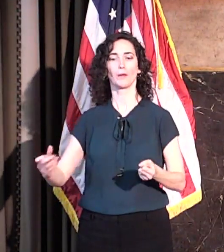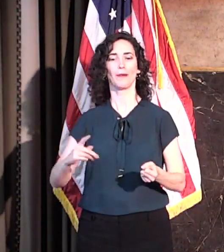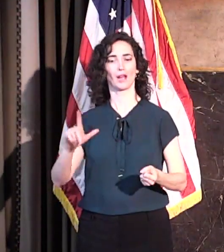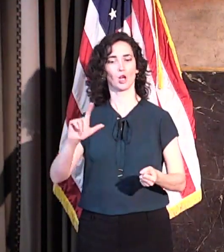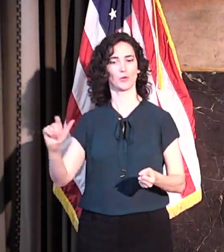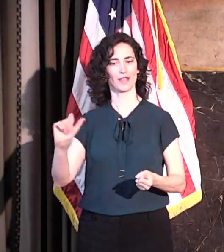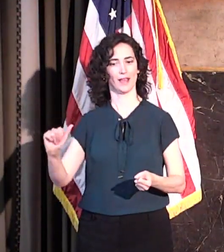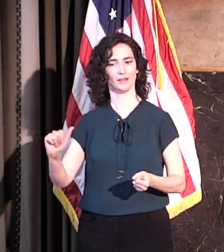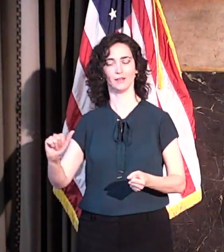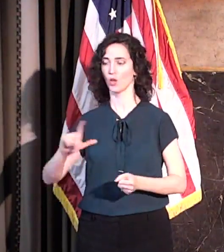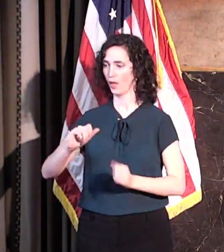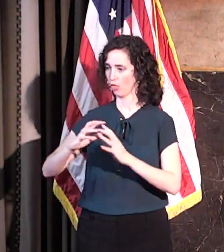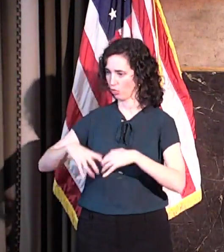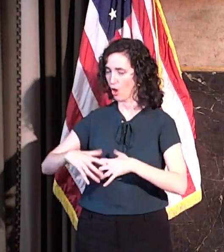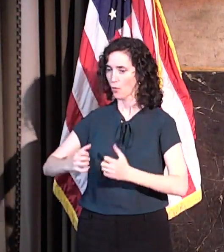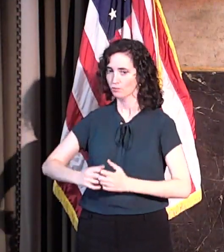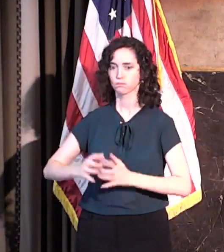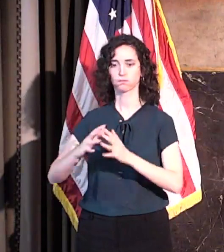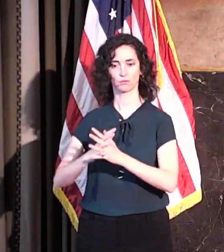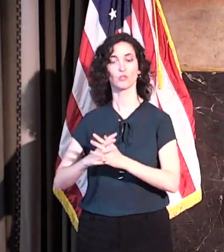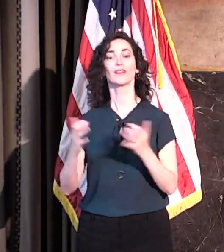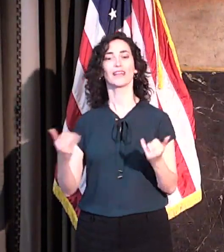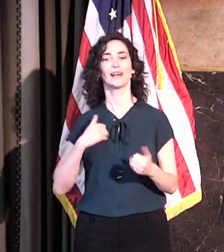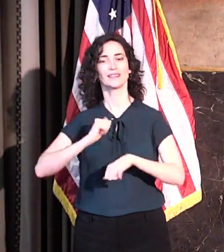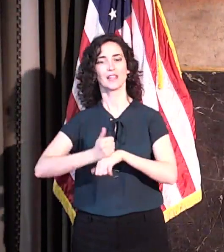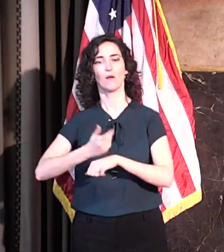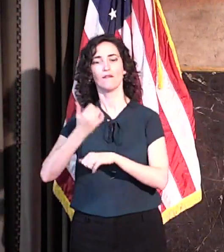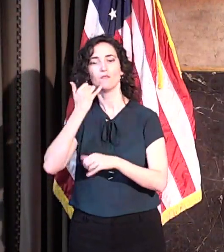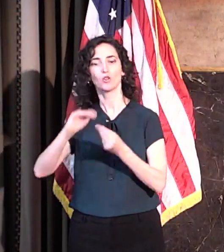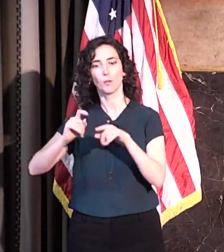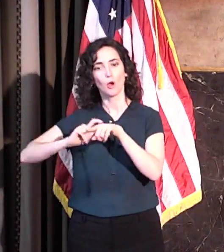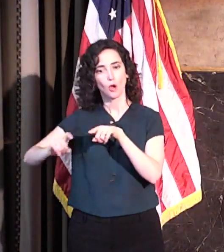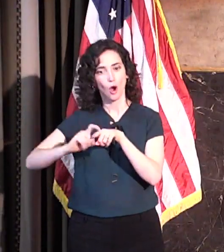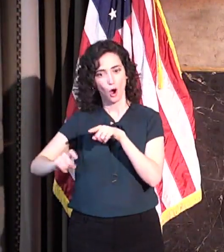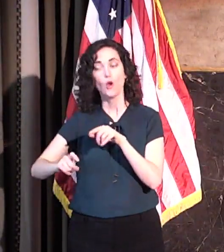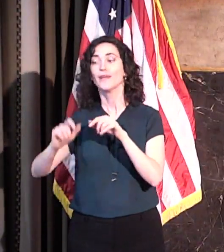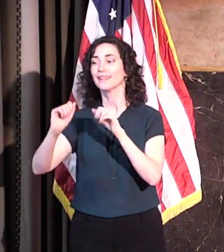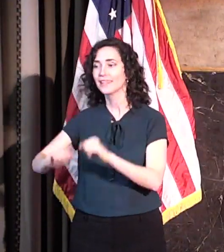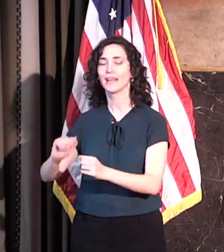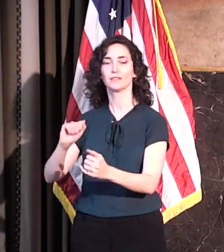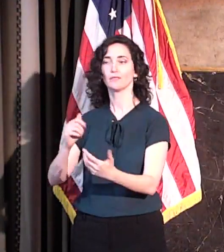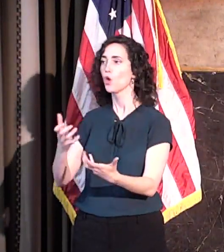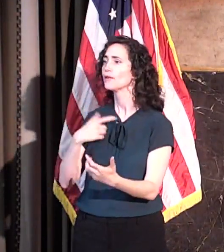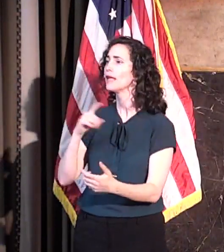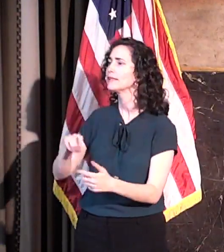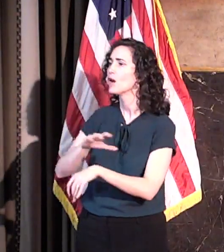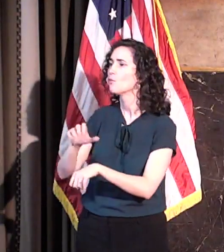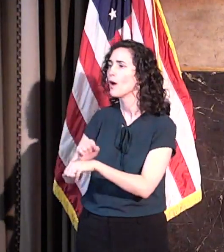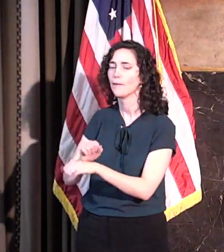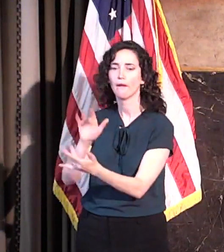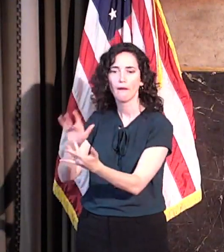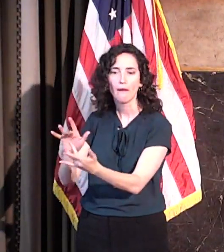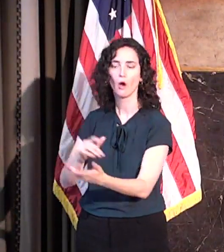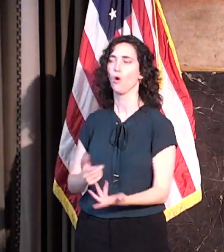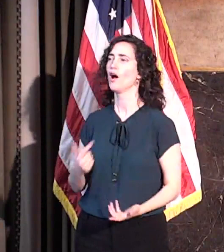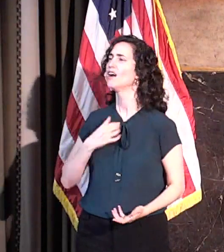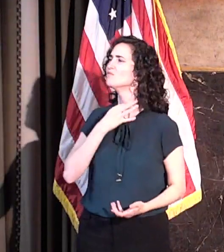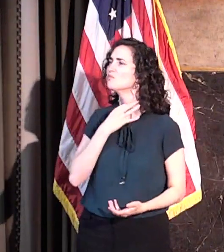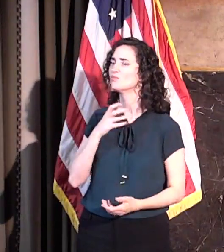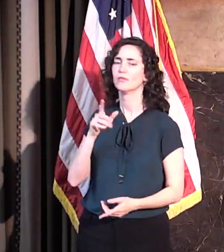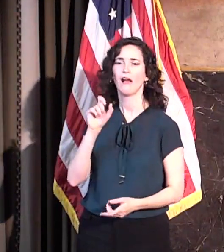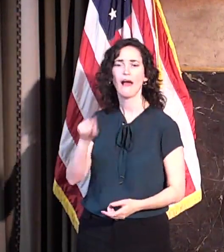to schedule a vaccine appointment, to find vaccine providers, to connect with medical professionals who can answer